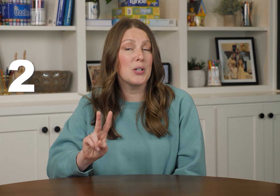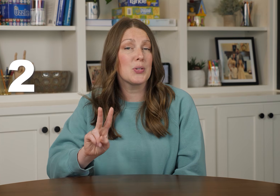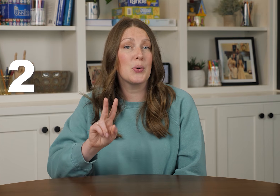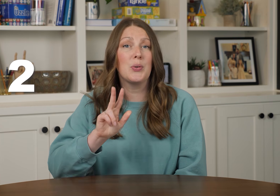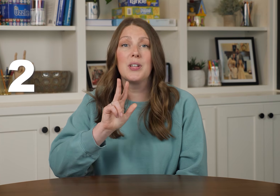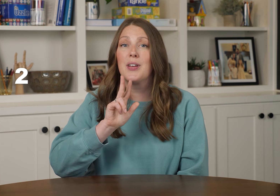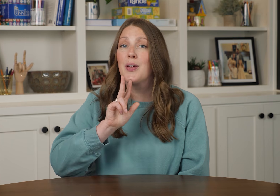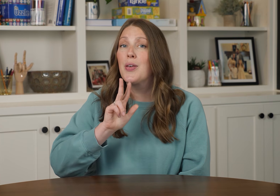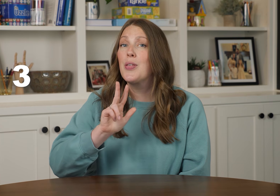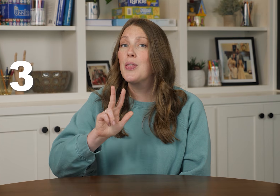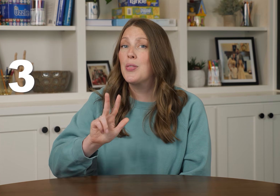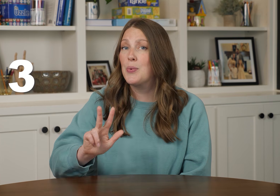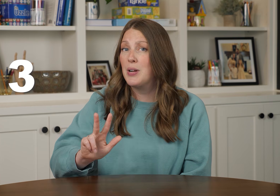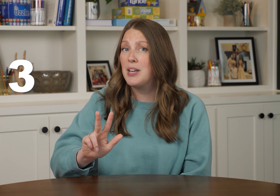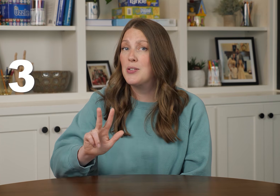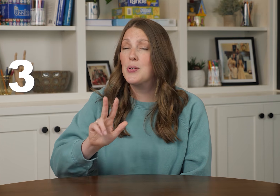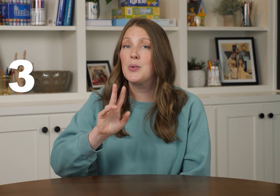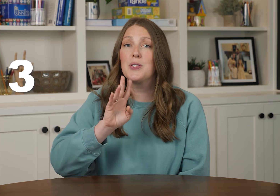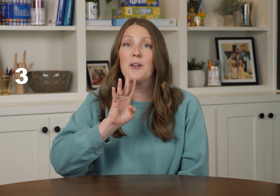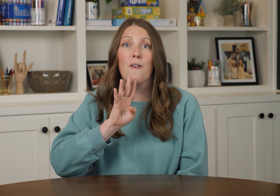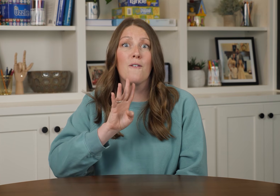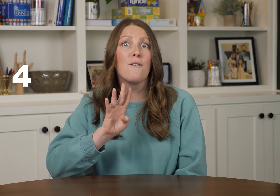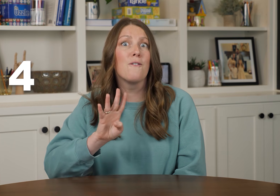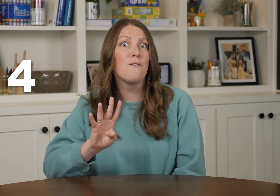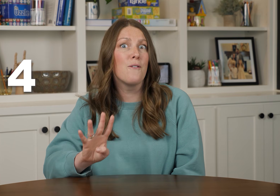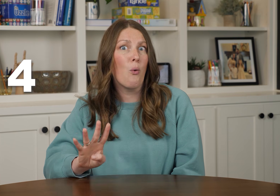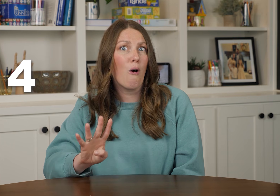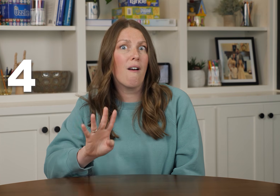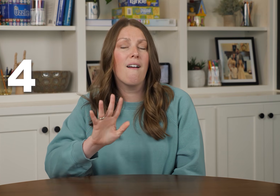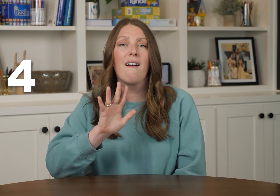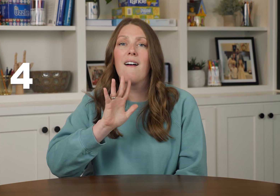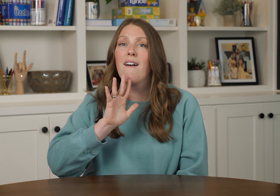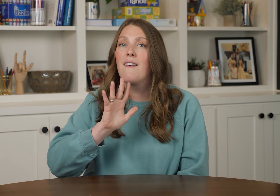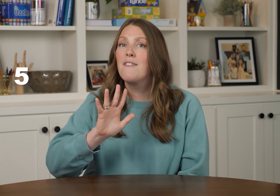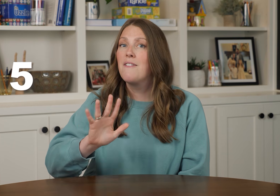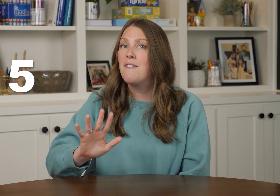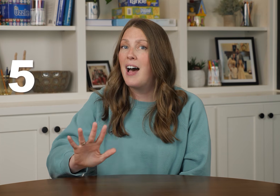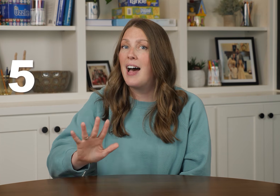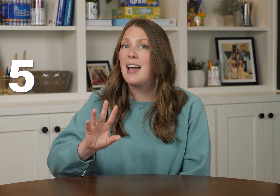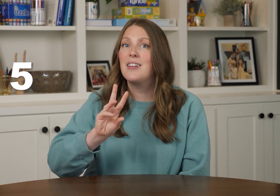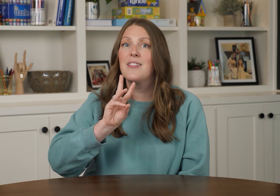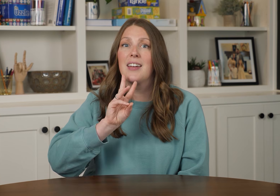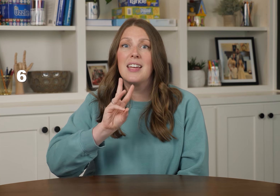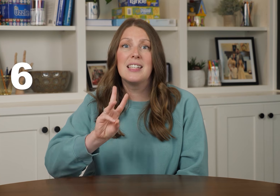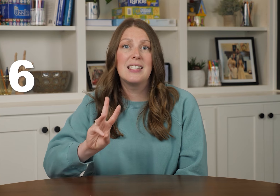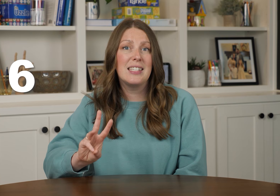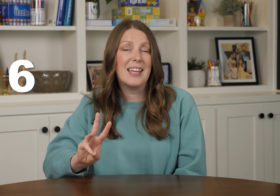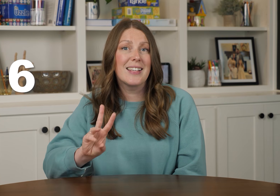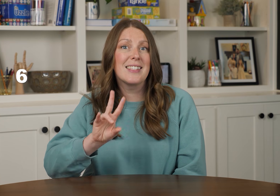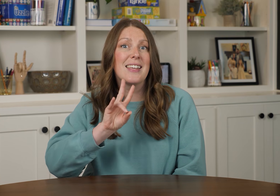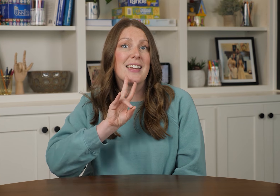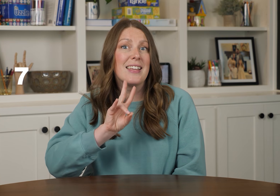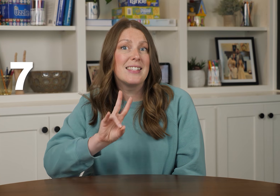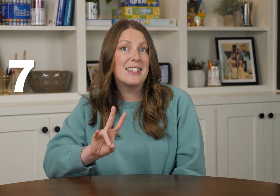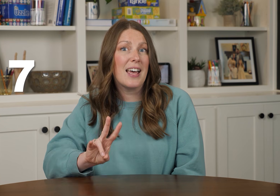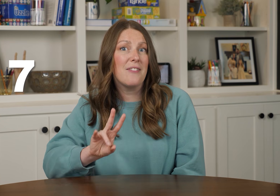years old, 3 years old, 4, 5, 6,